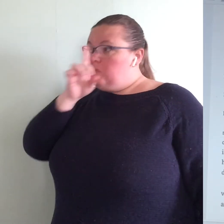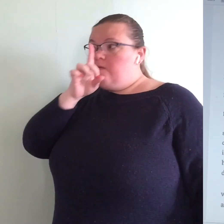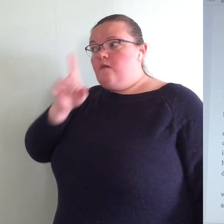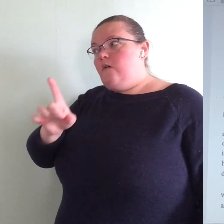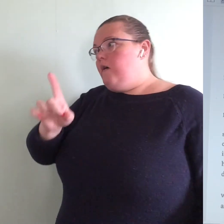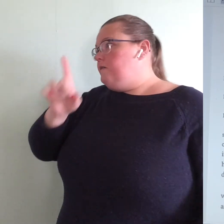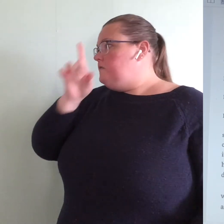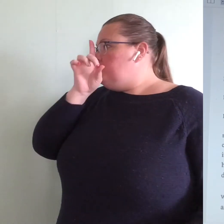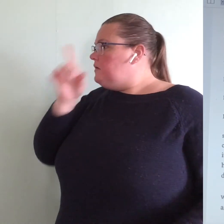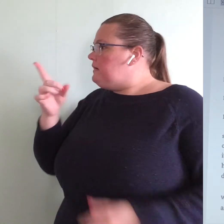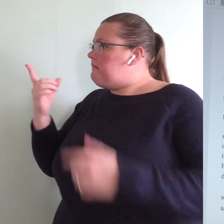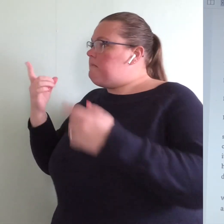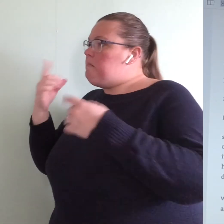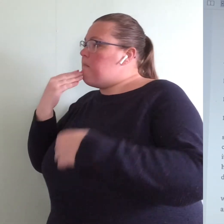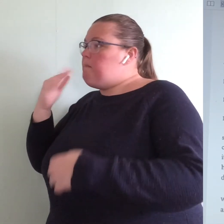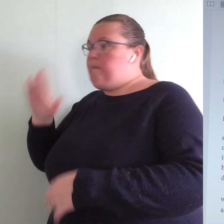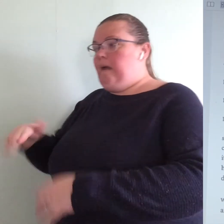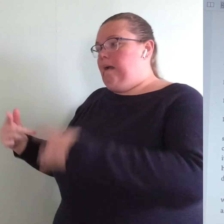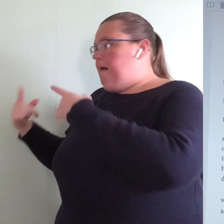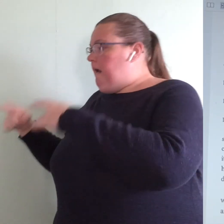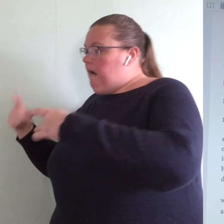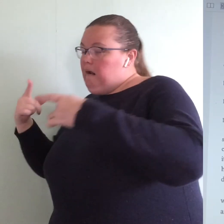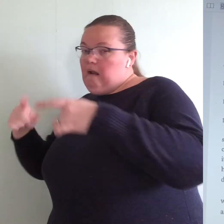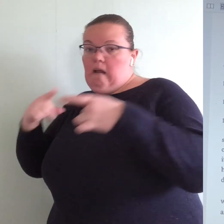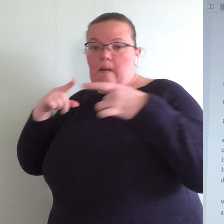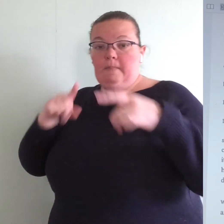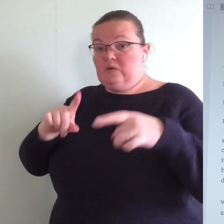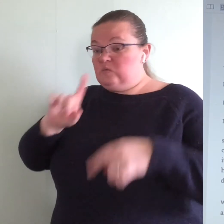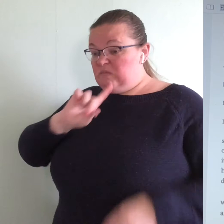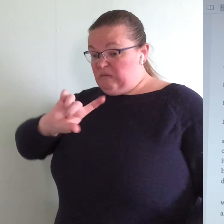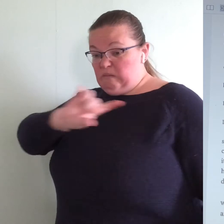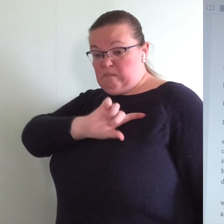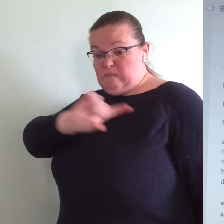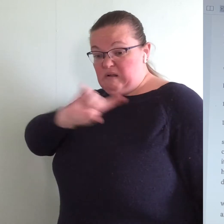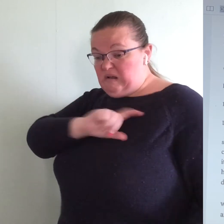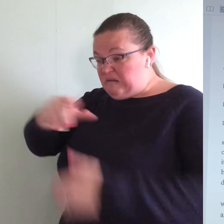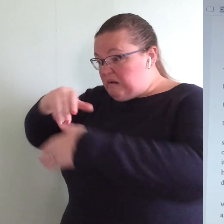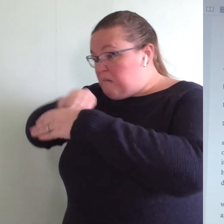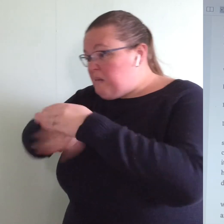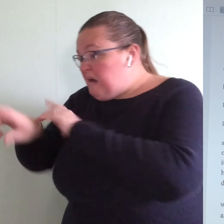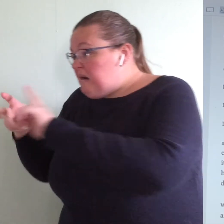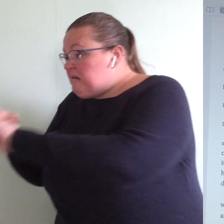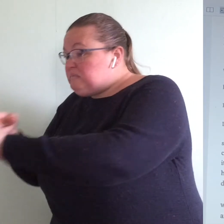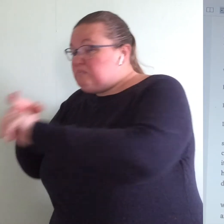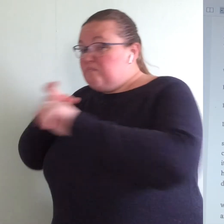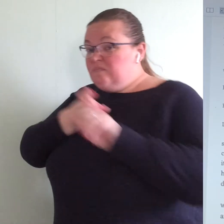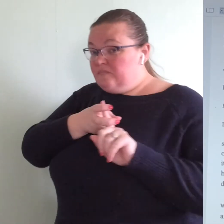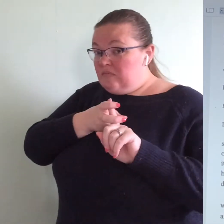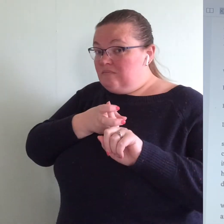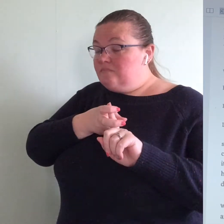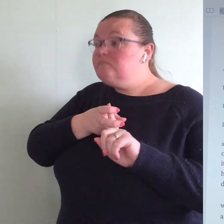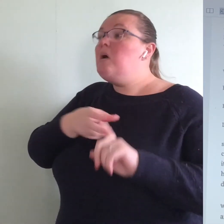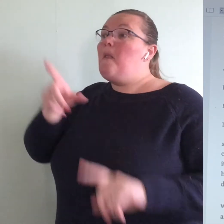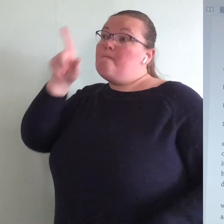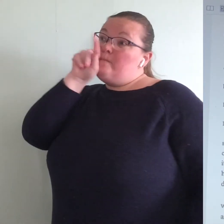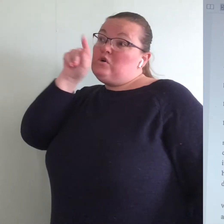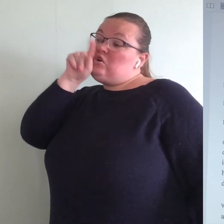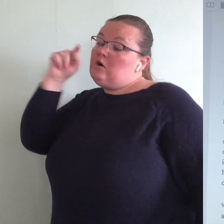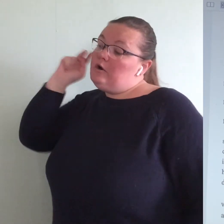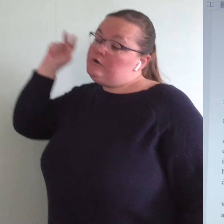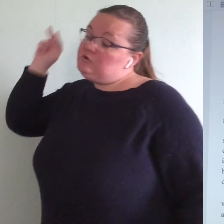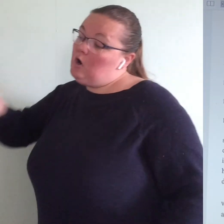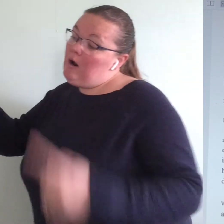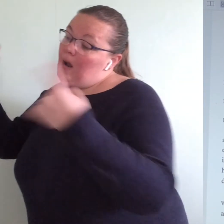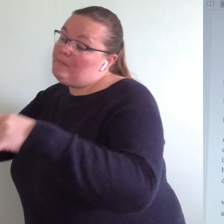There's a very, very bad business, there's no doubt. He was taken off by the police. I got that from a bird who saw it